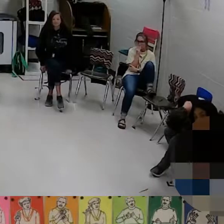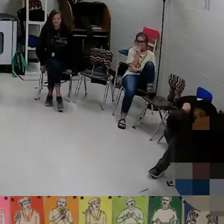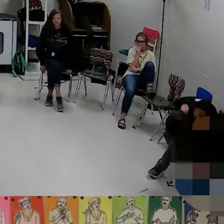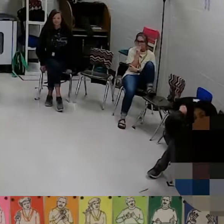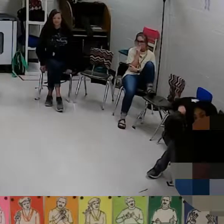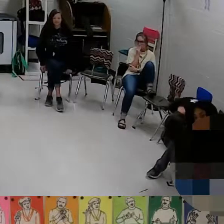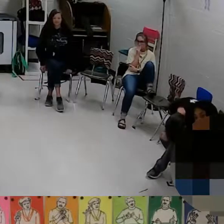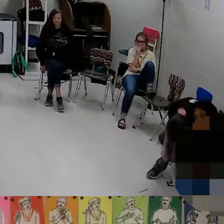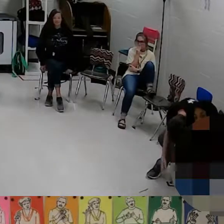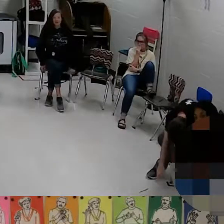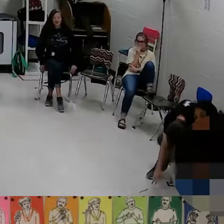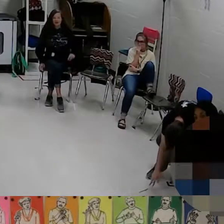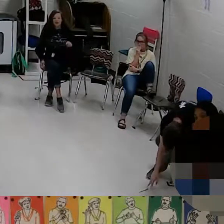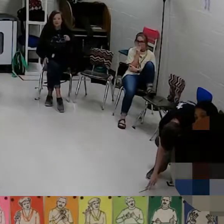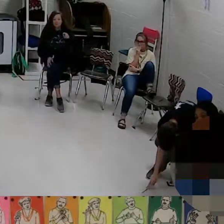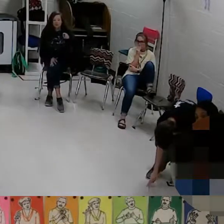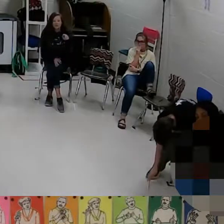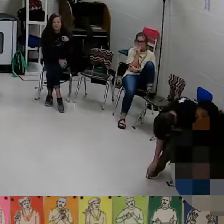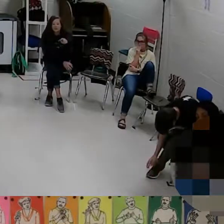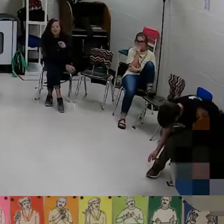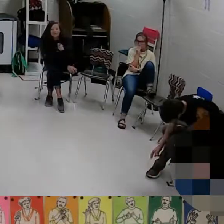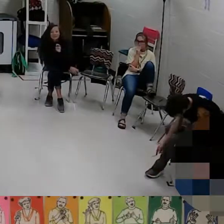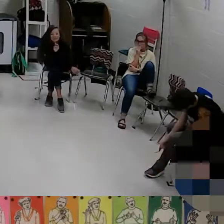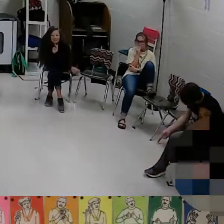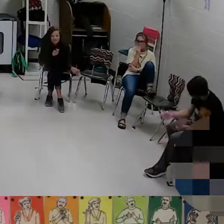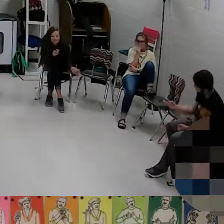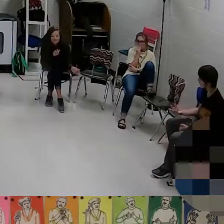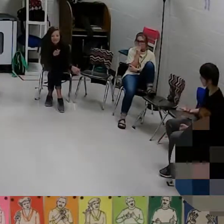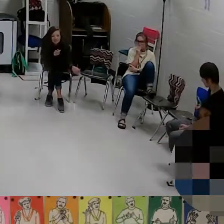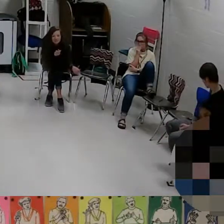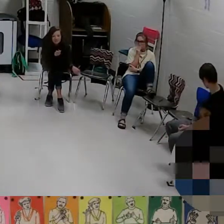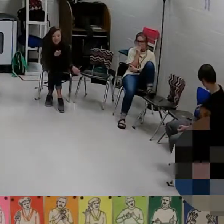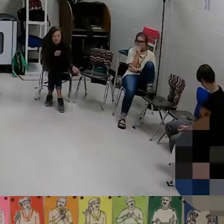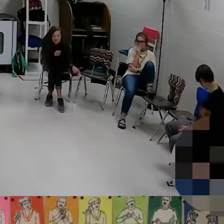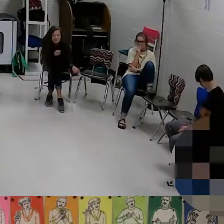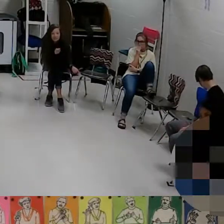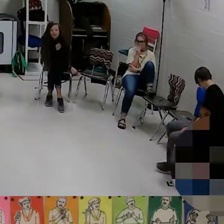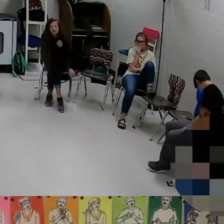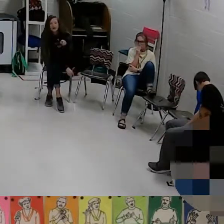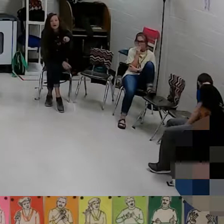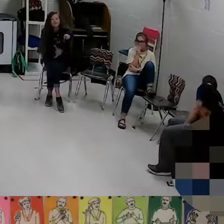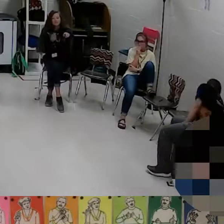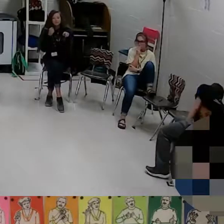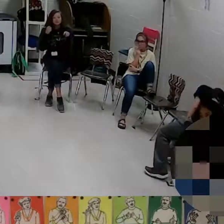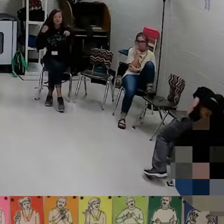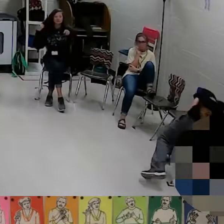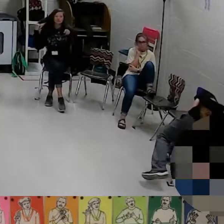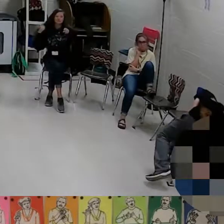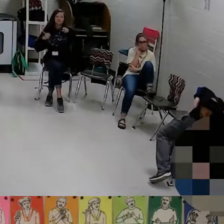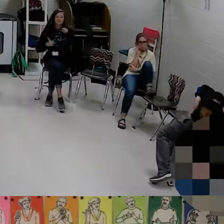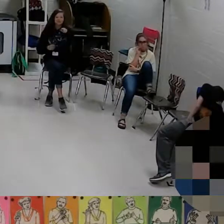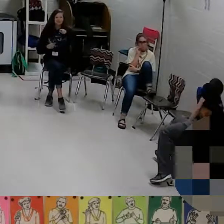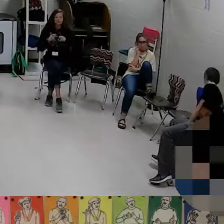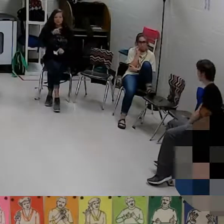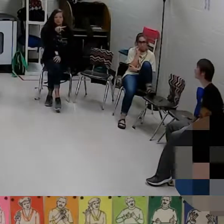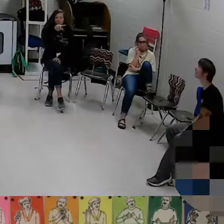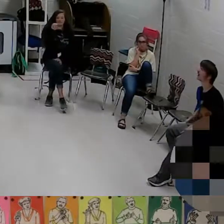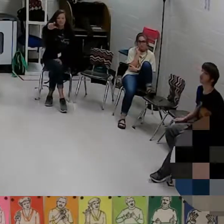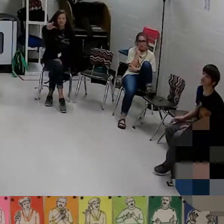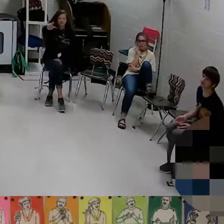Number 9 is. Number just- 11 says, well, Number that's what her 12 mom needs to go opened. to She was number like, 9. Mom, you left me home. I think 12 should go to 8, and we should move everything Yes.